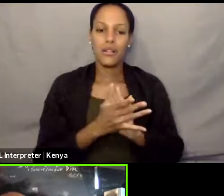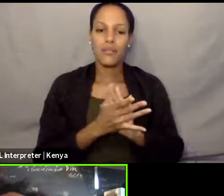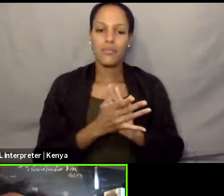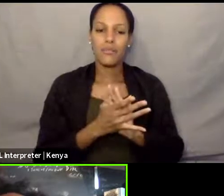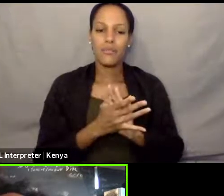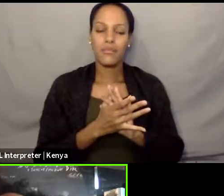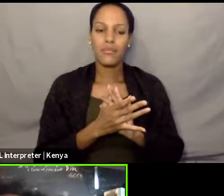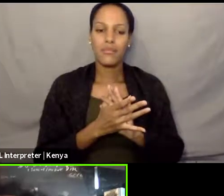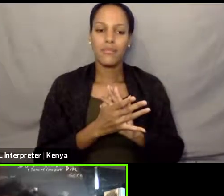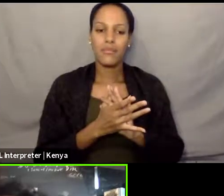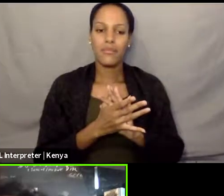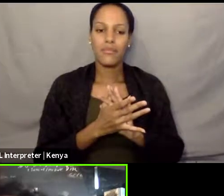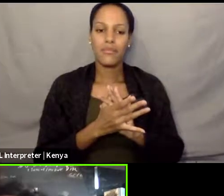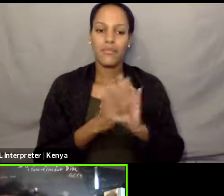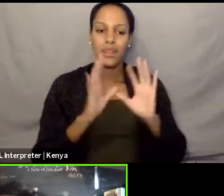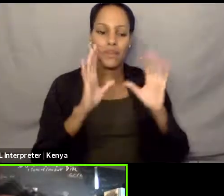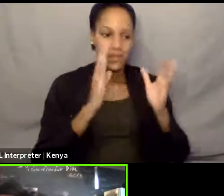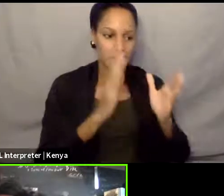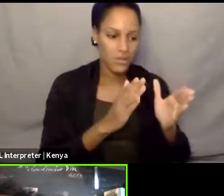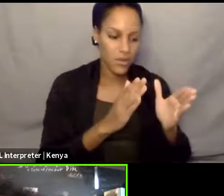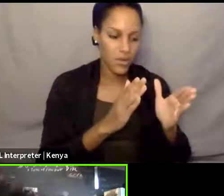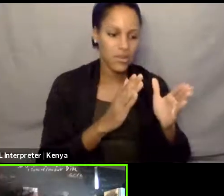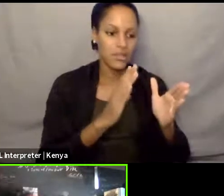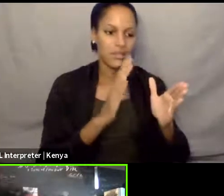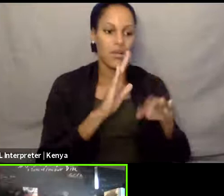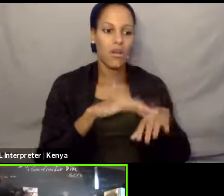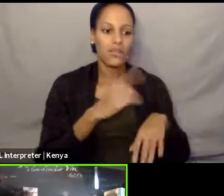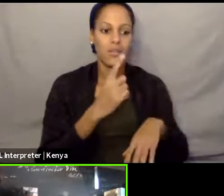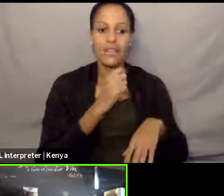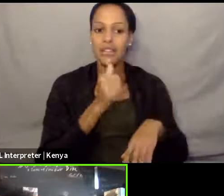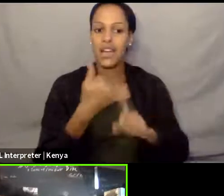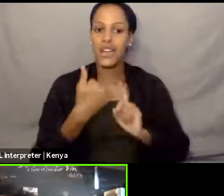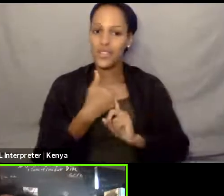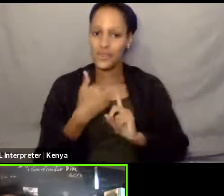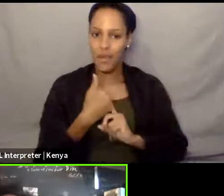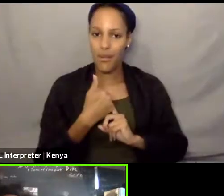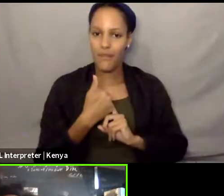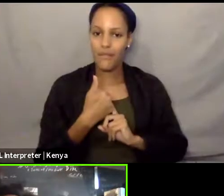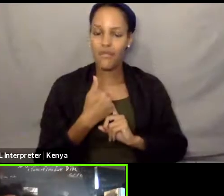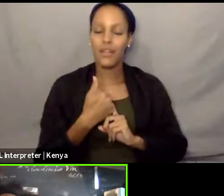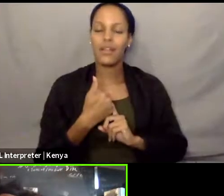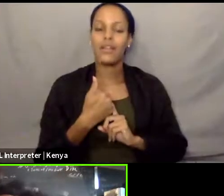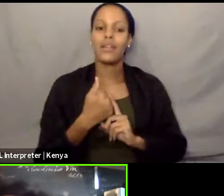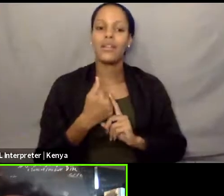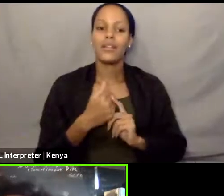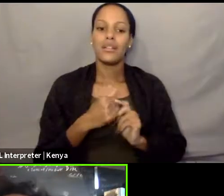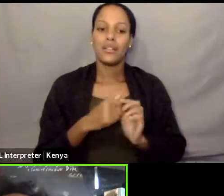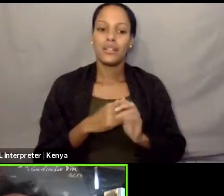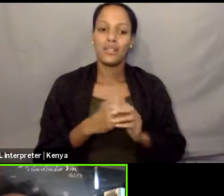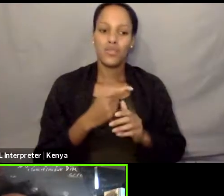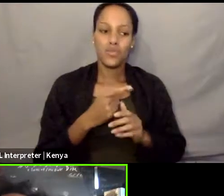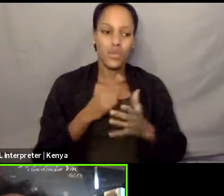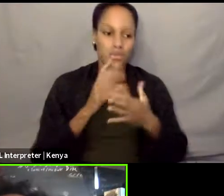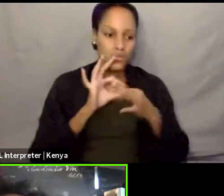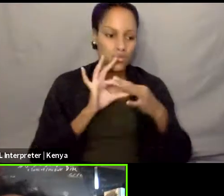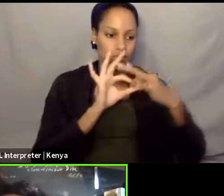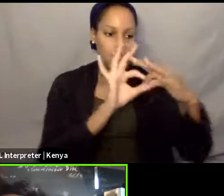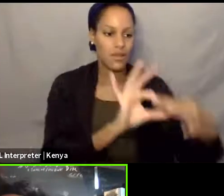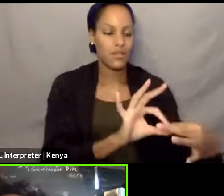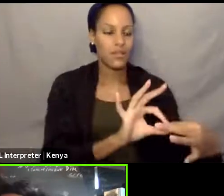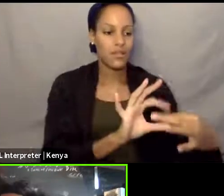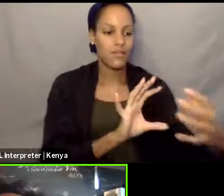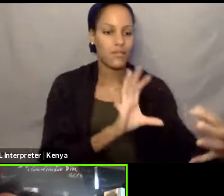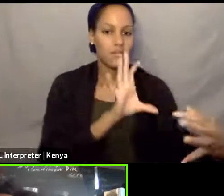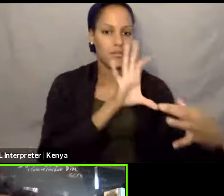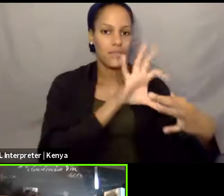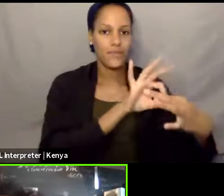beheld by something that is not you. You become something else, and that you join, you know, and